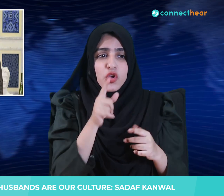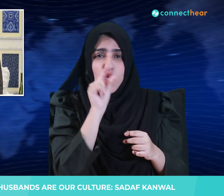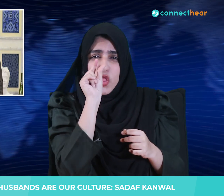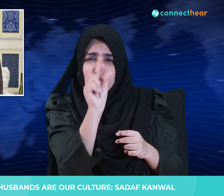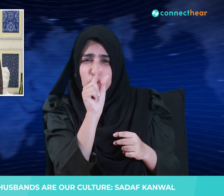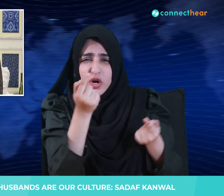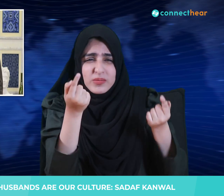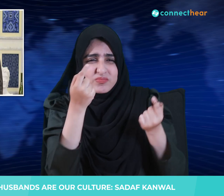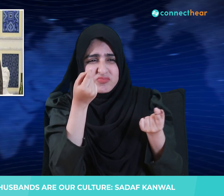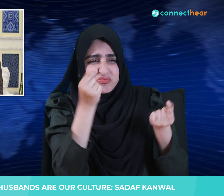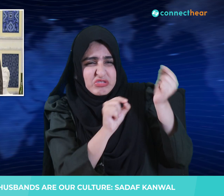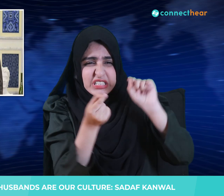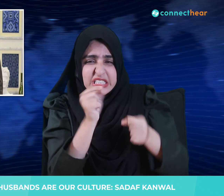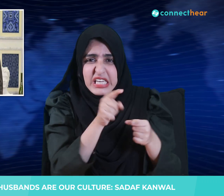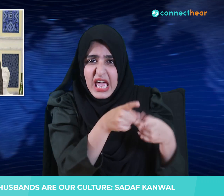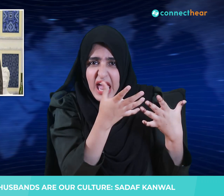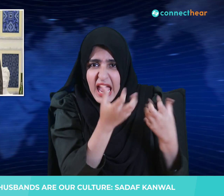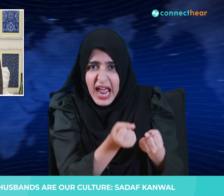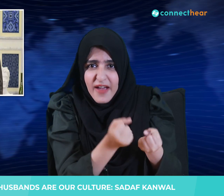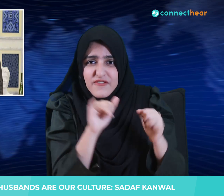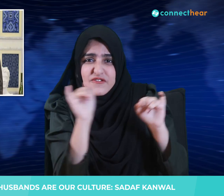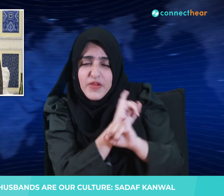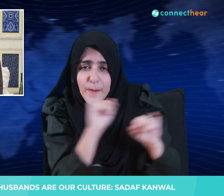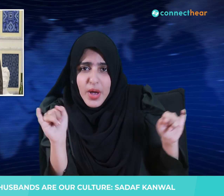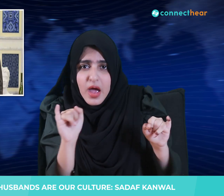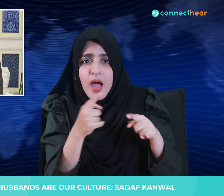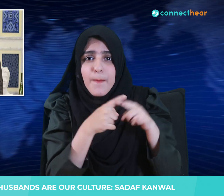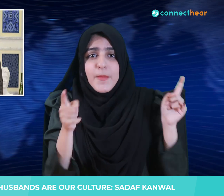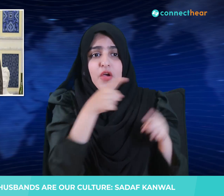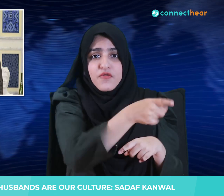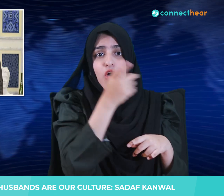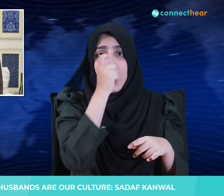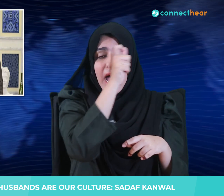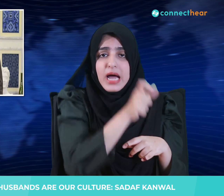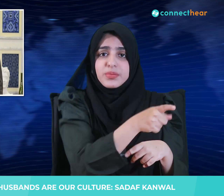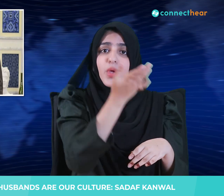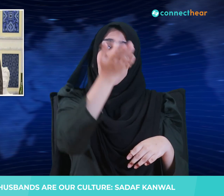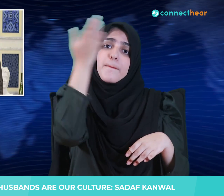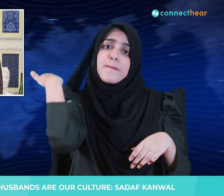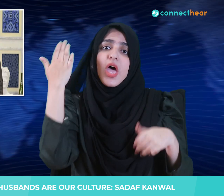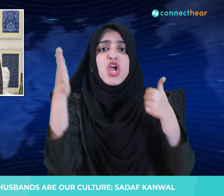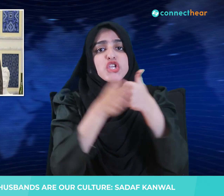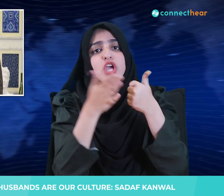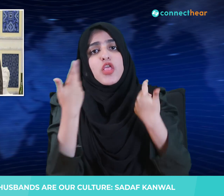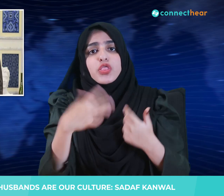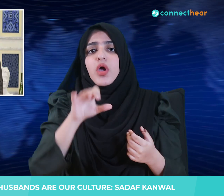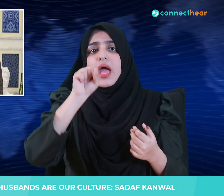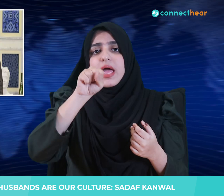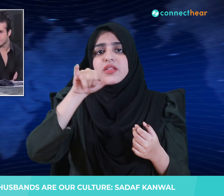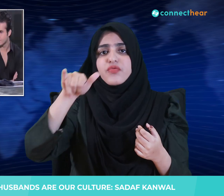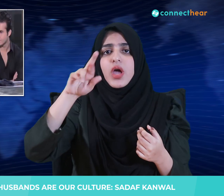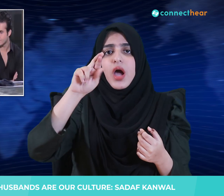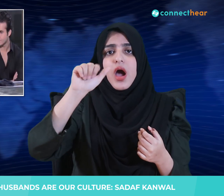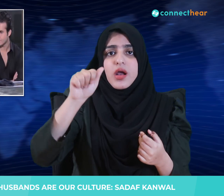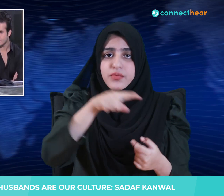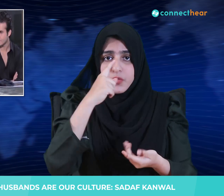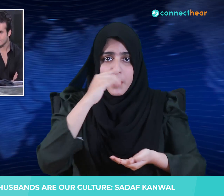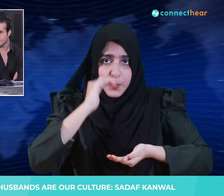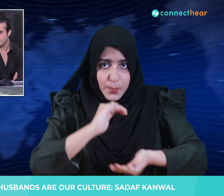storm of controversy surrounding the dissolution of Shahroz's previous marriage to actor Syra Yousuf, with whom he has